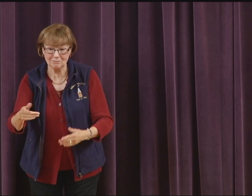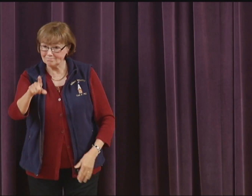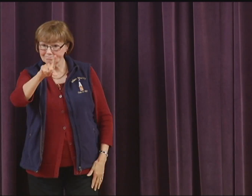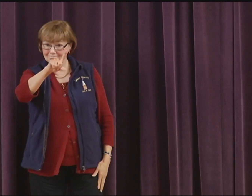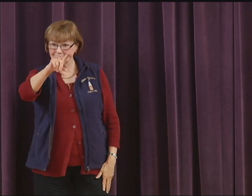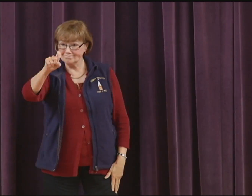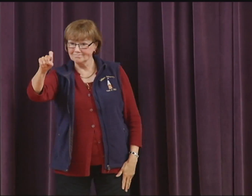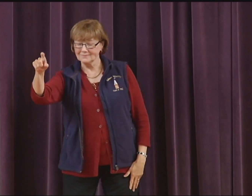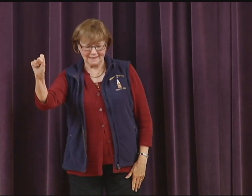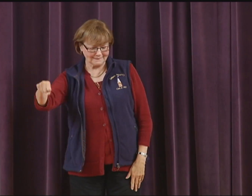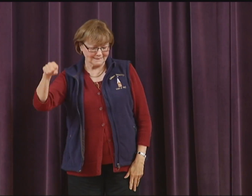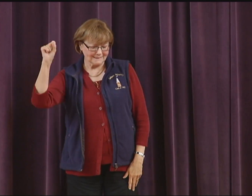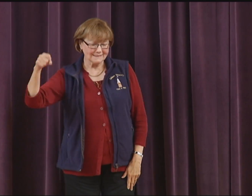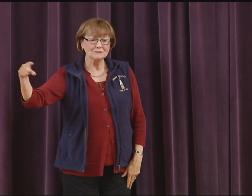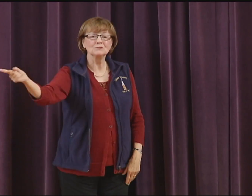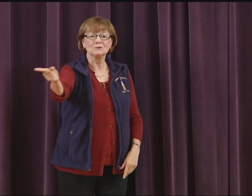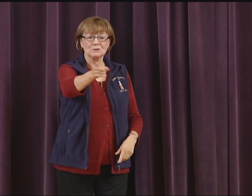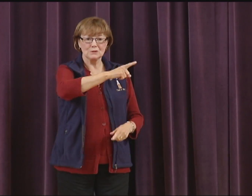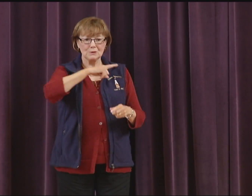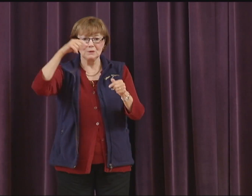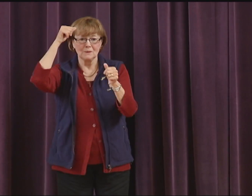You remember your days here, right?